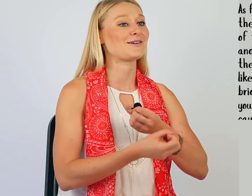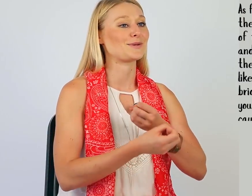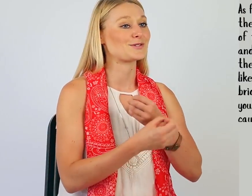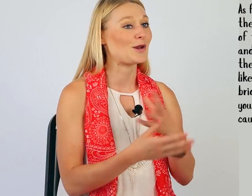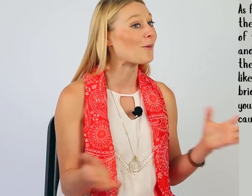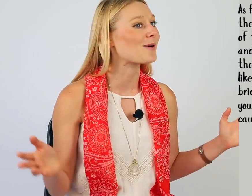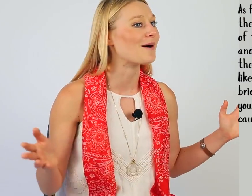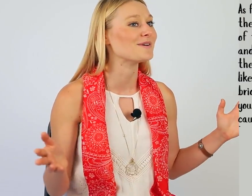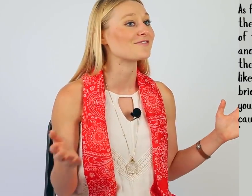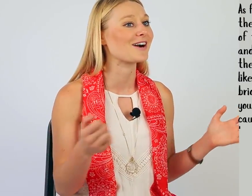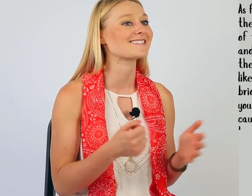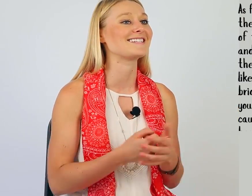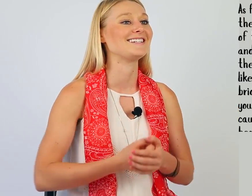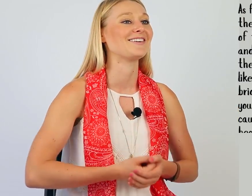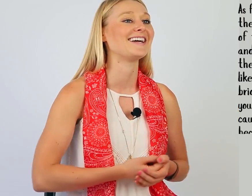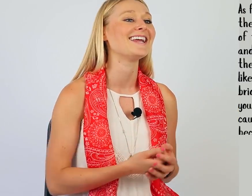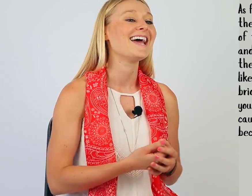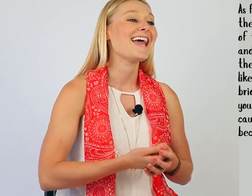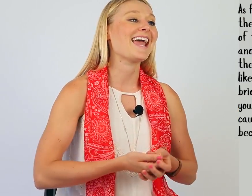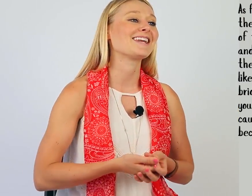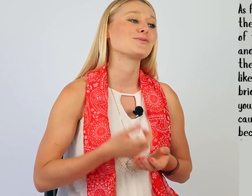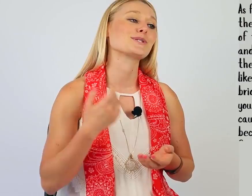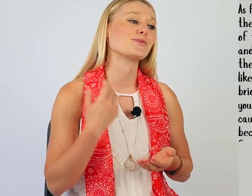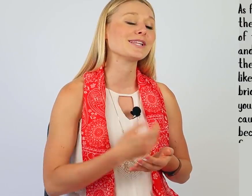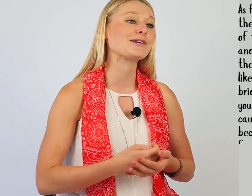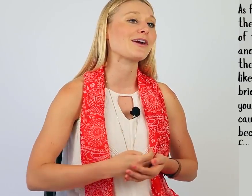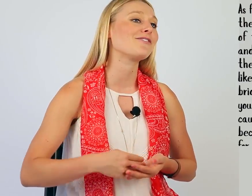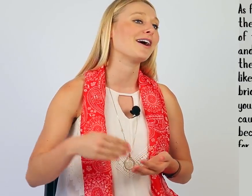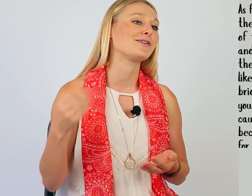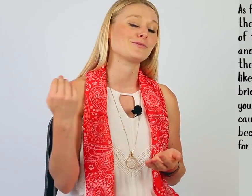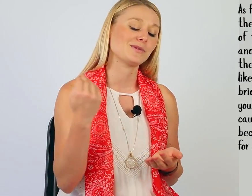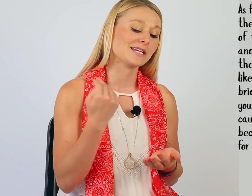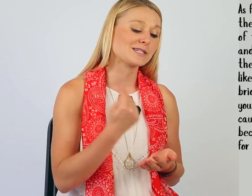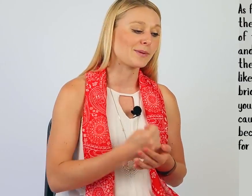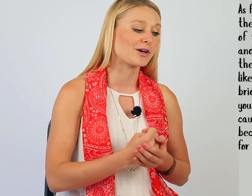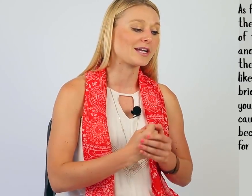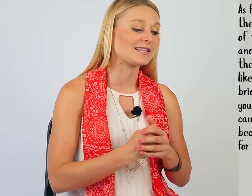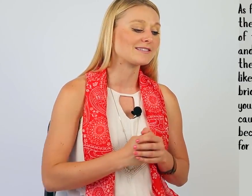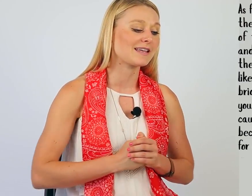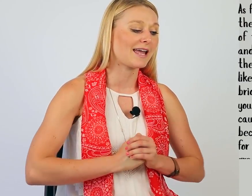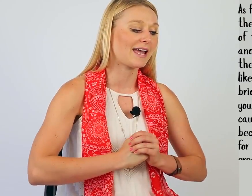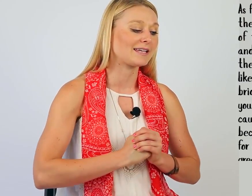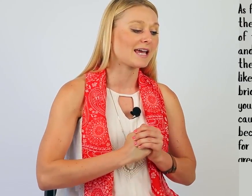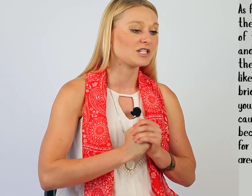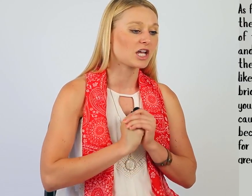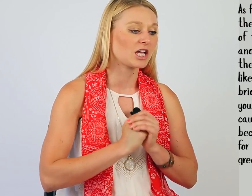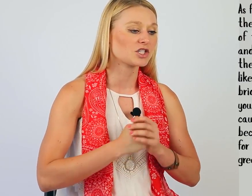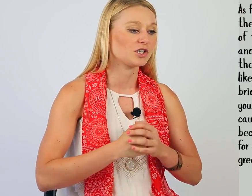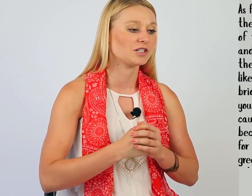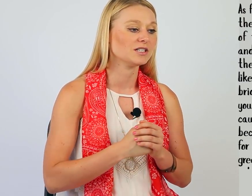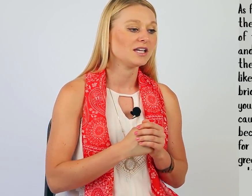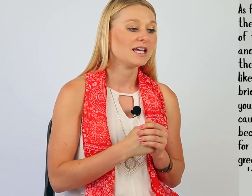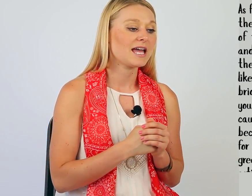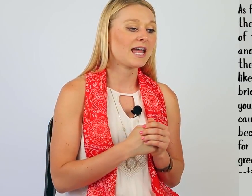was no problem for us to do it, and it was a really great fun experience and educational,